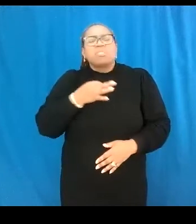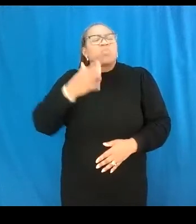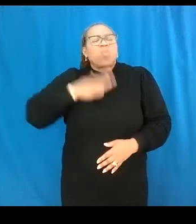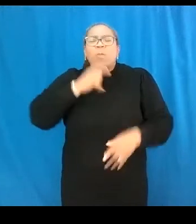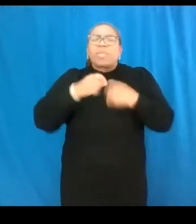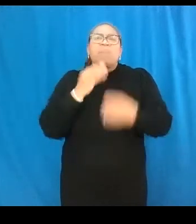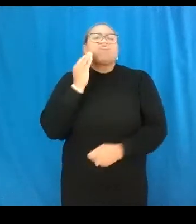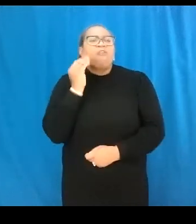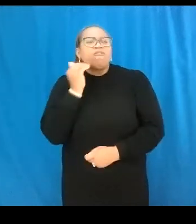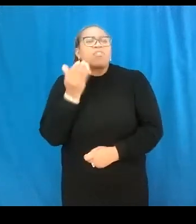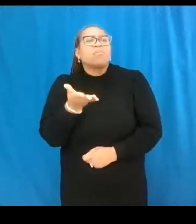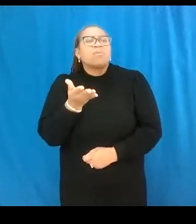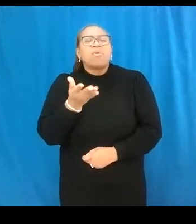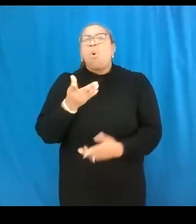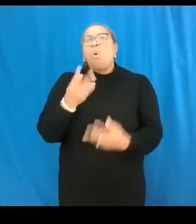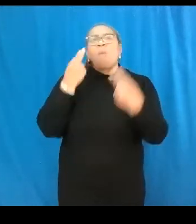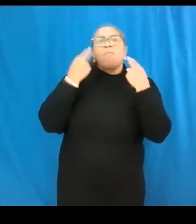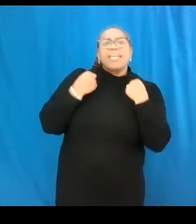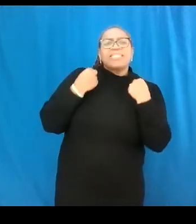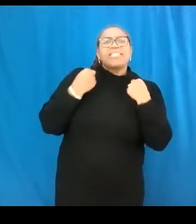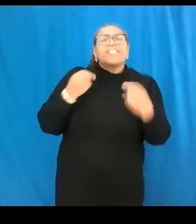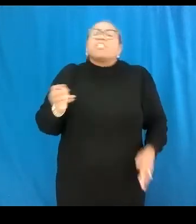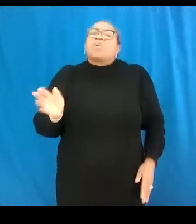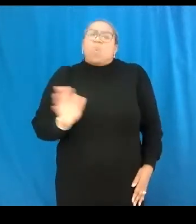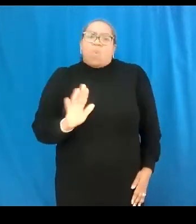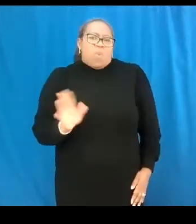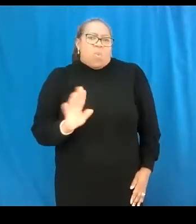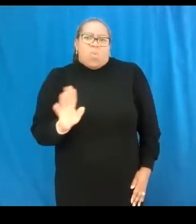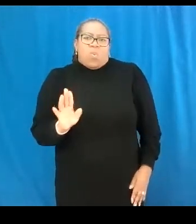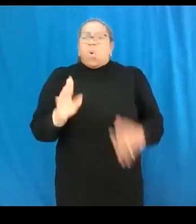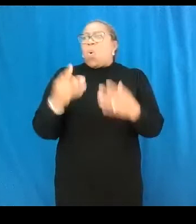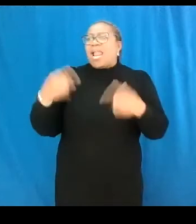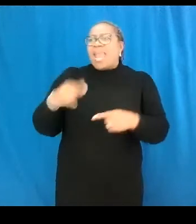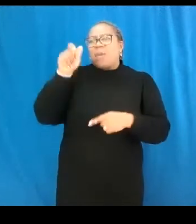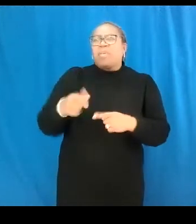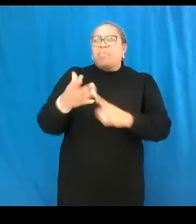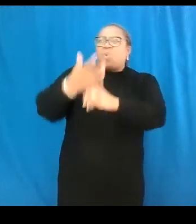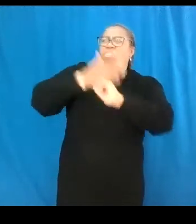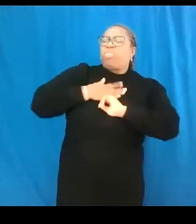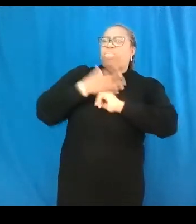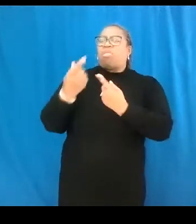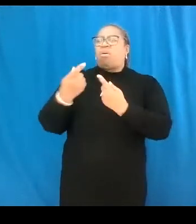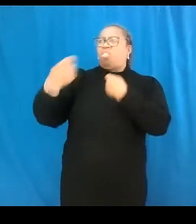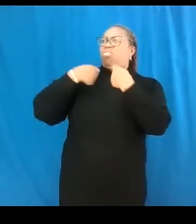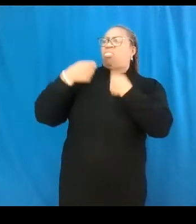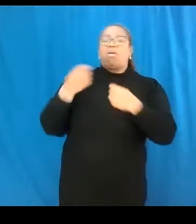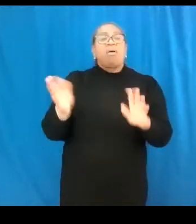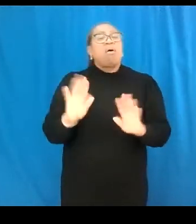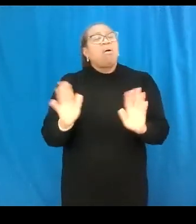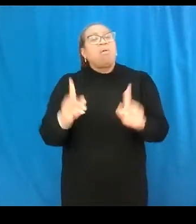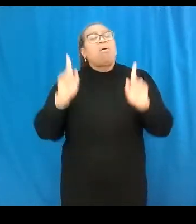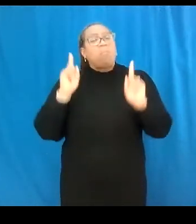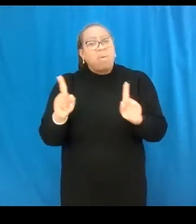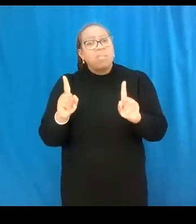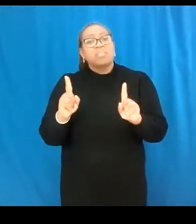to be passive. He's not just saying that we should allow people to walk over us. But I think he is calling us in